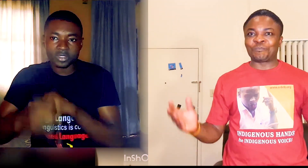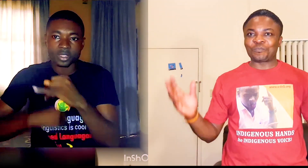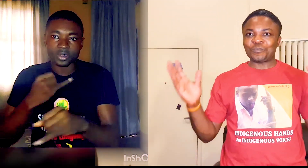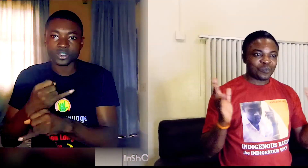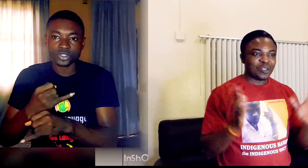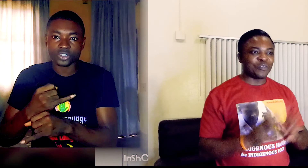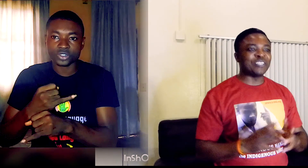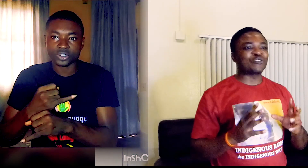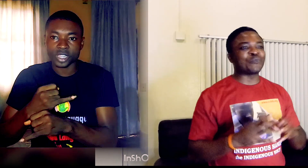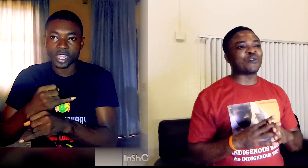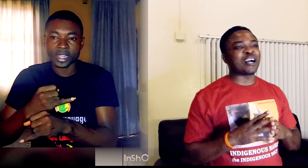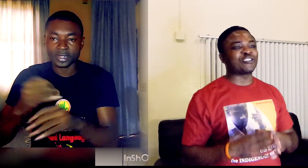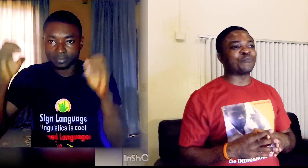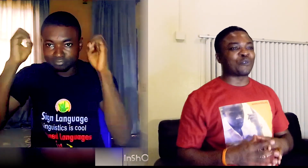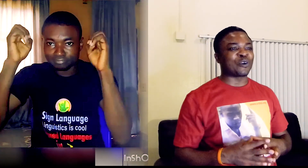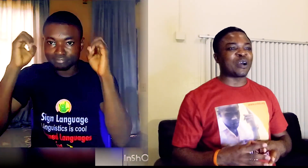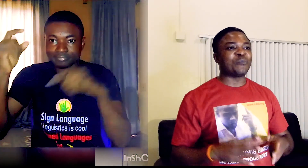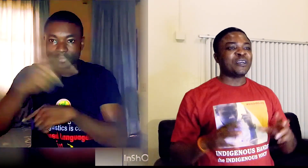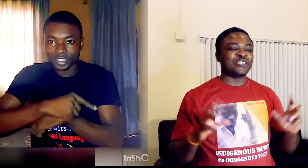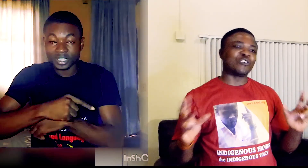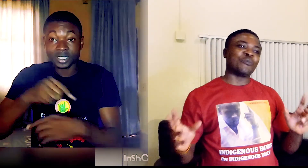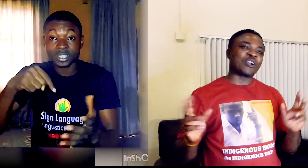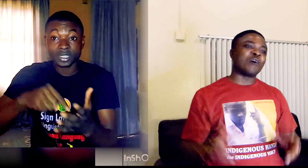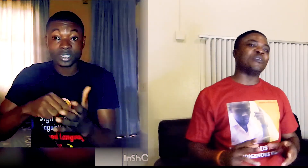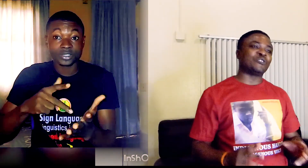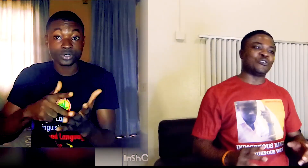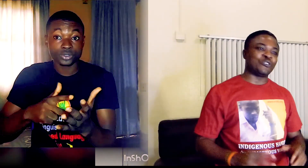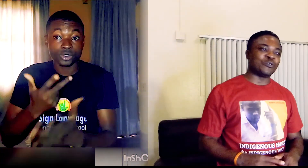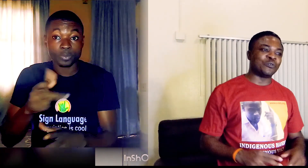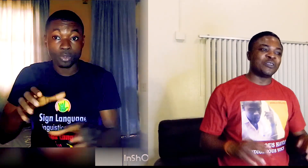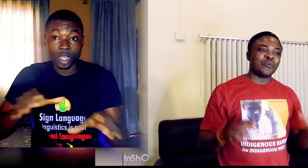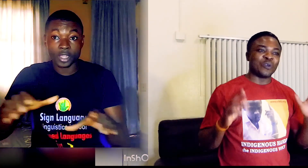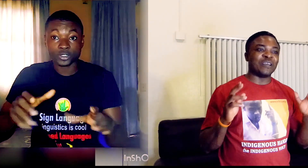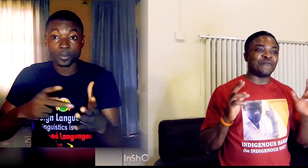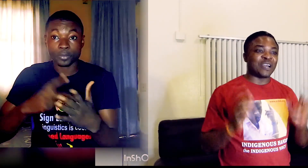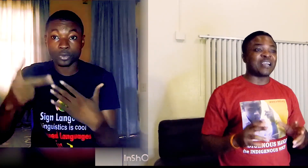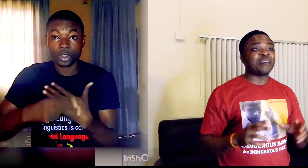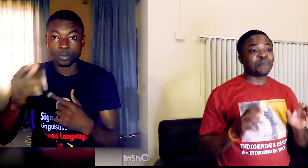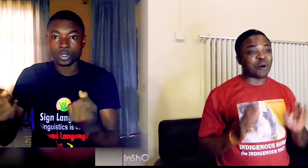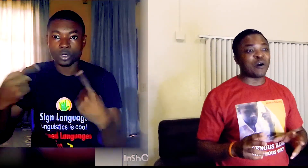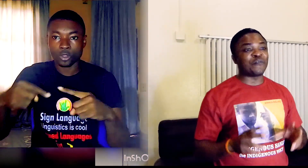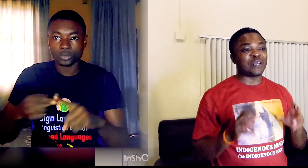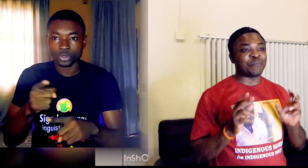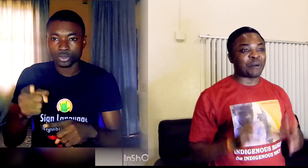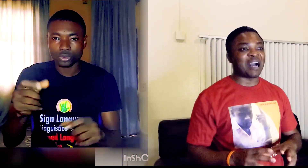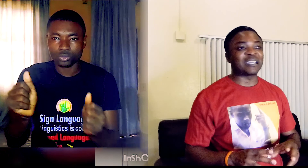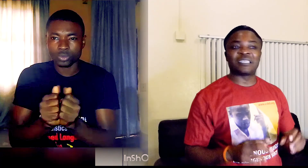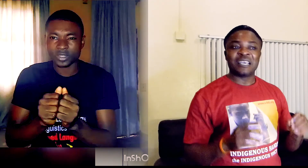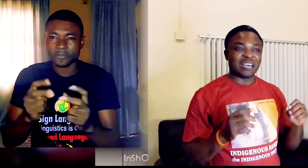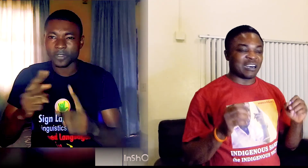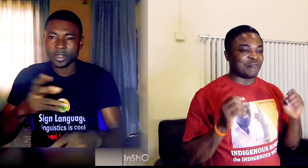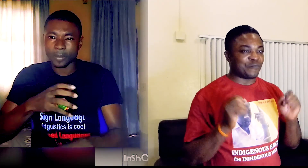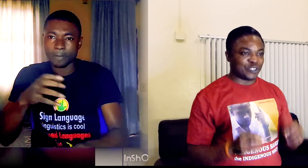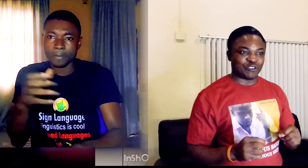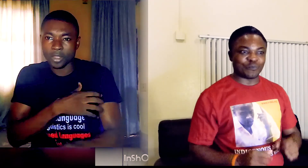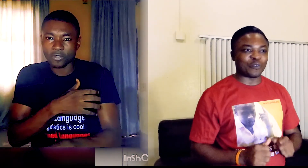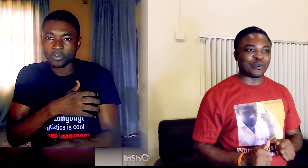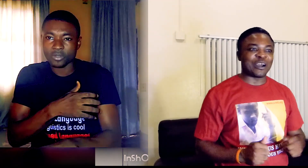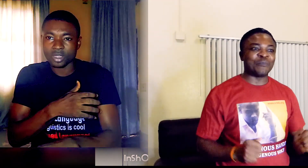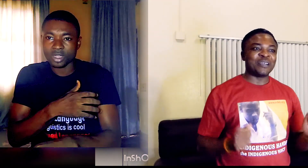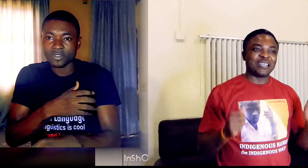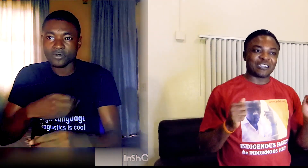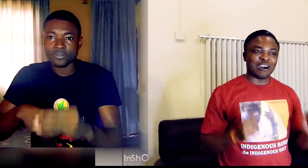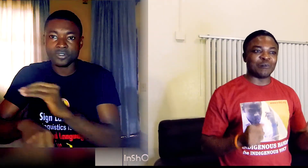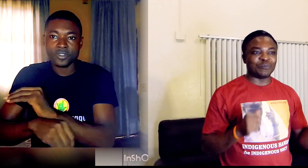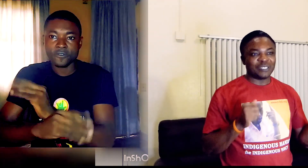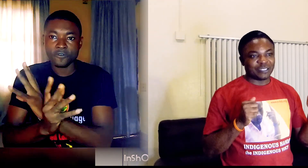Day. This Triple Action Program is going to be coming to you with a very powerfully packed virtual